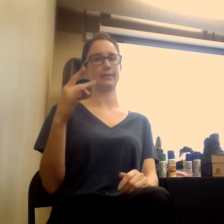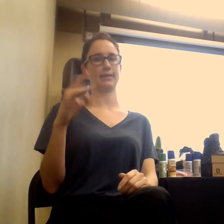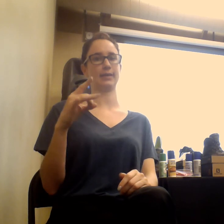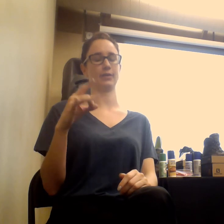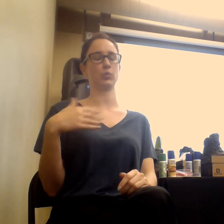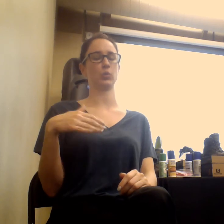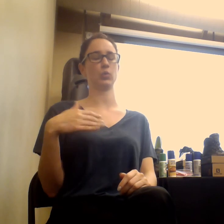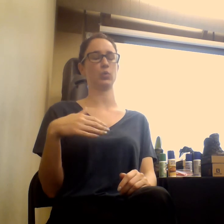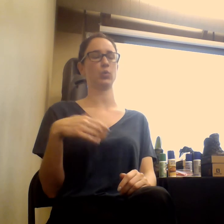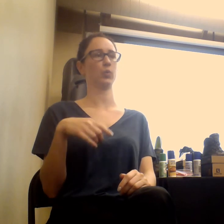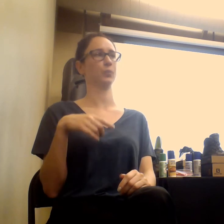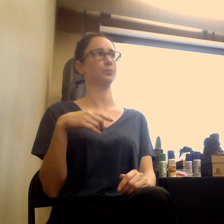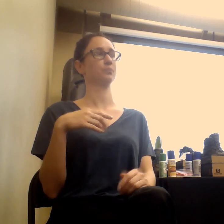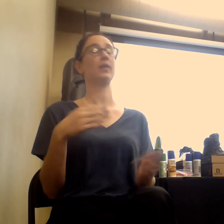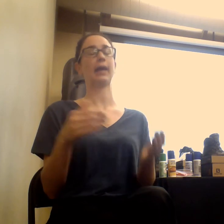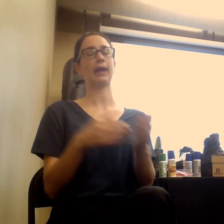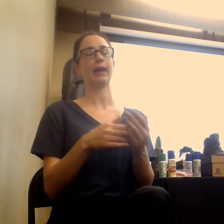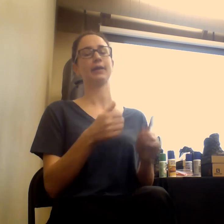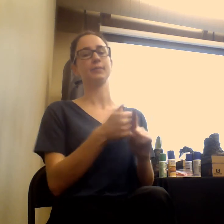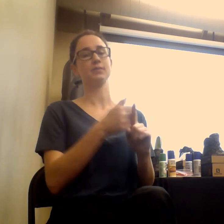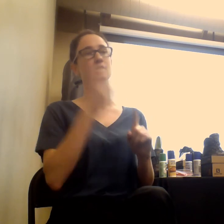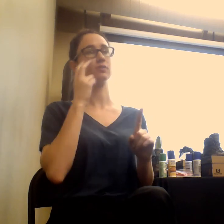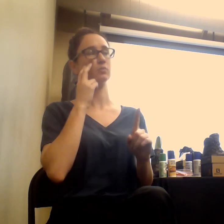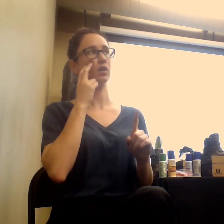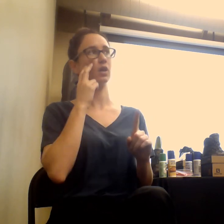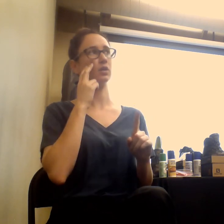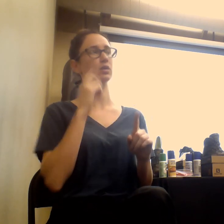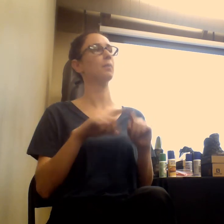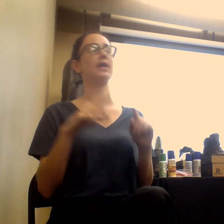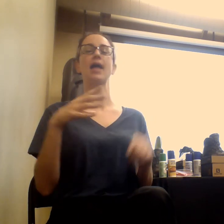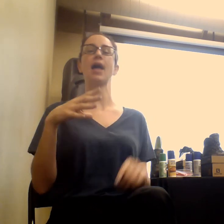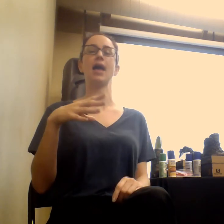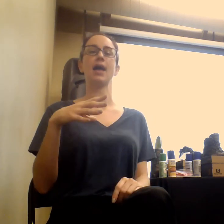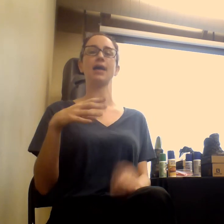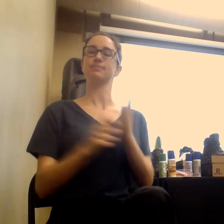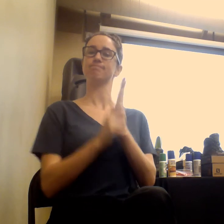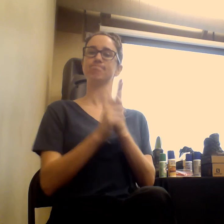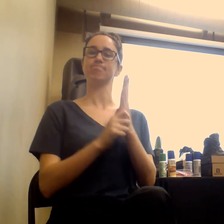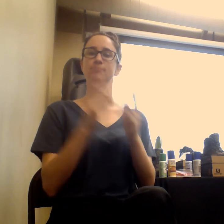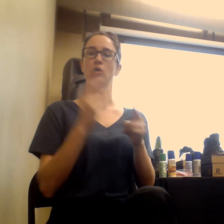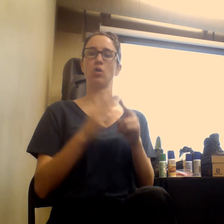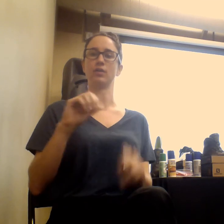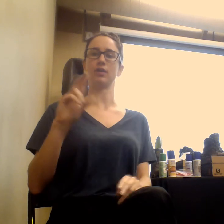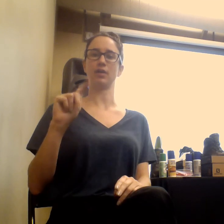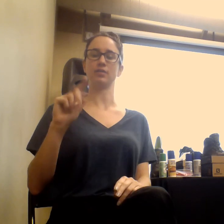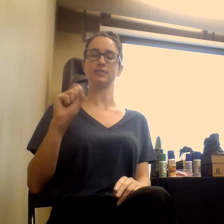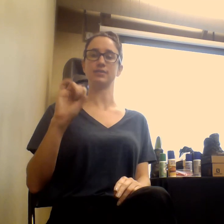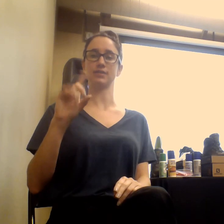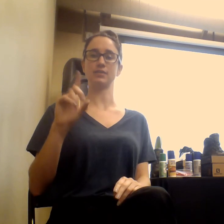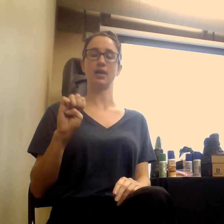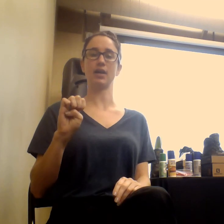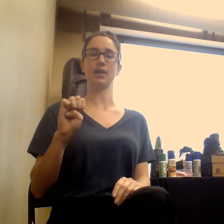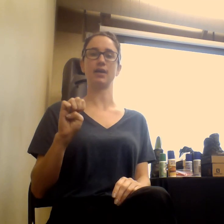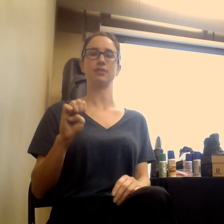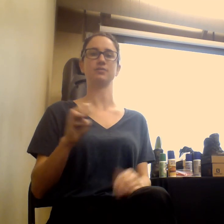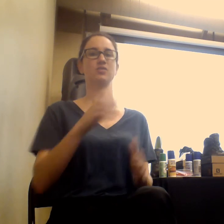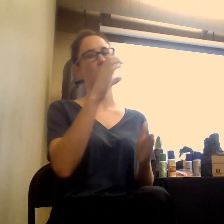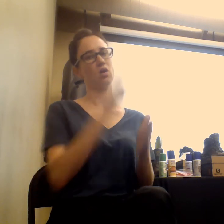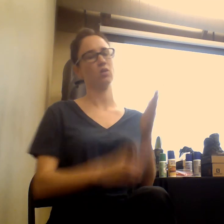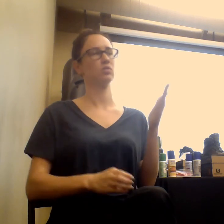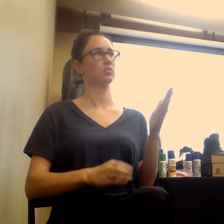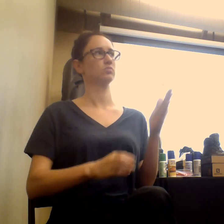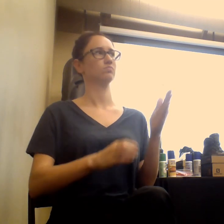but Outside Magazine filmed the entire thing. First time getting HD video off of the top of Everest. He made